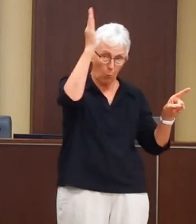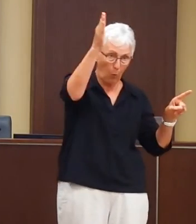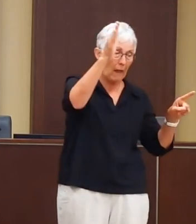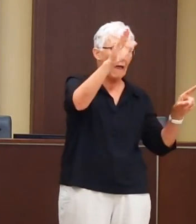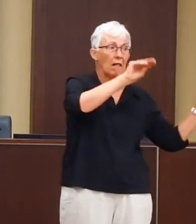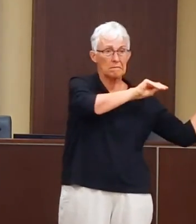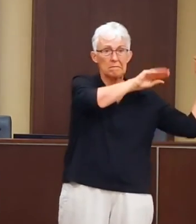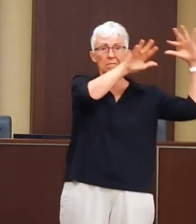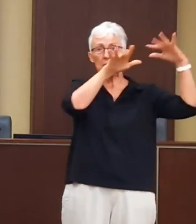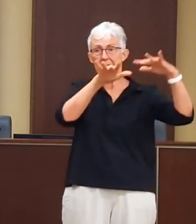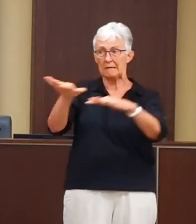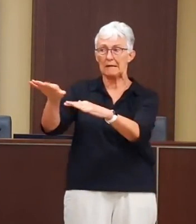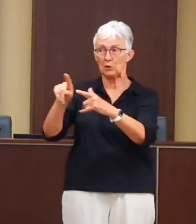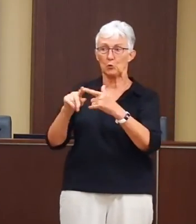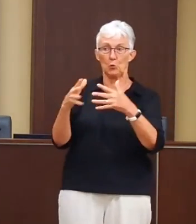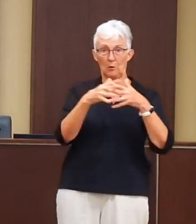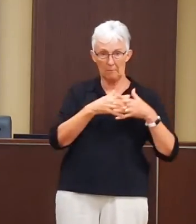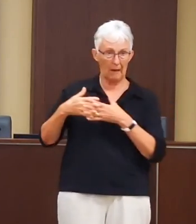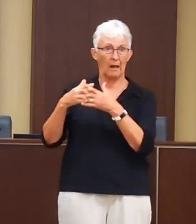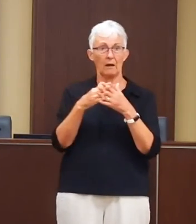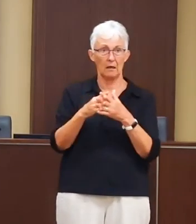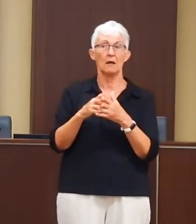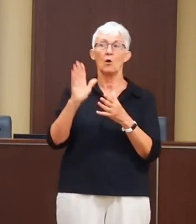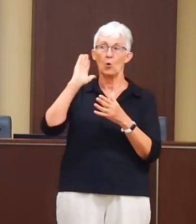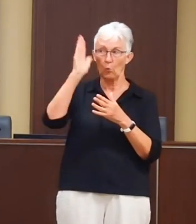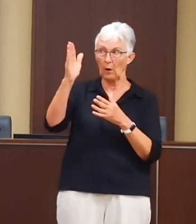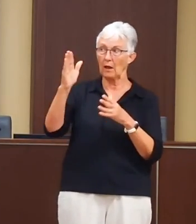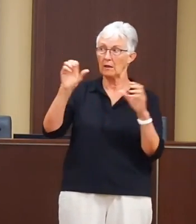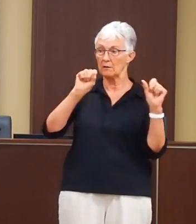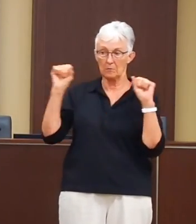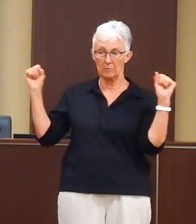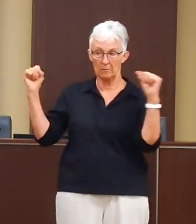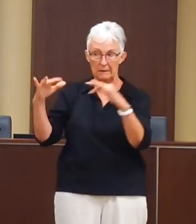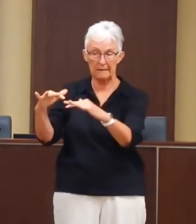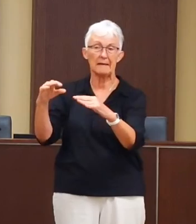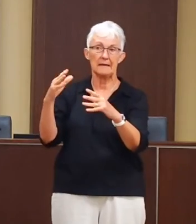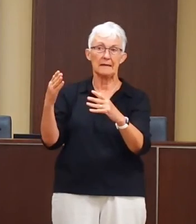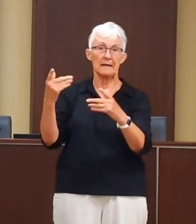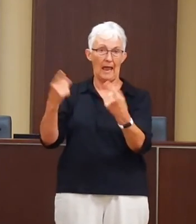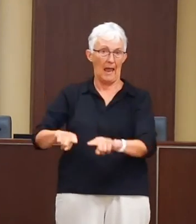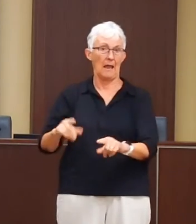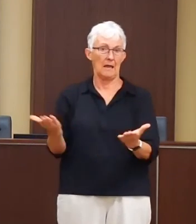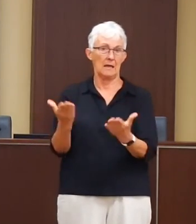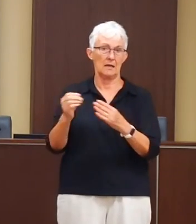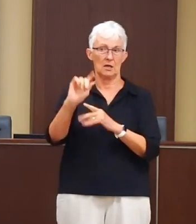can't, as I'm reminded by somebody I work pretty closely with, we can't make decisions